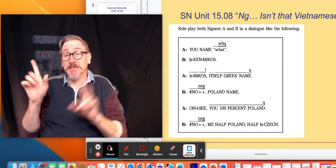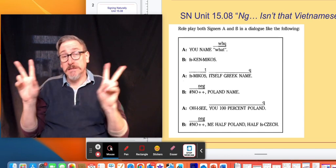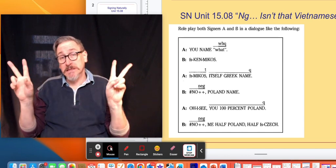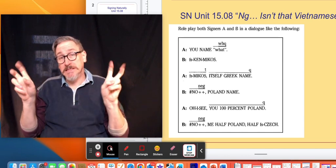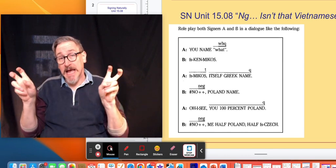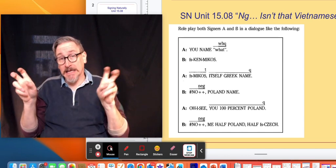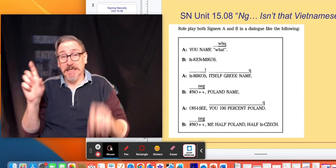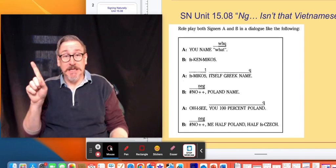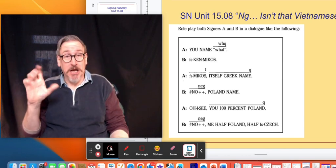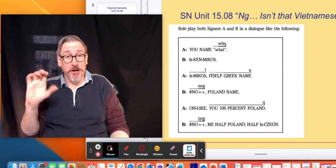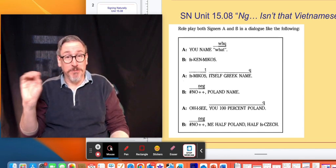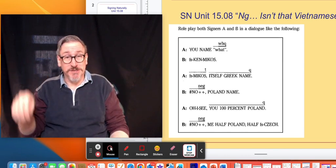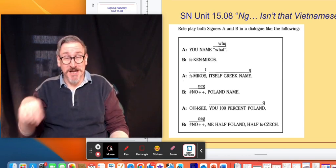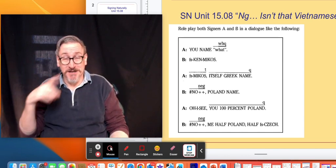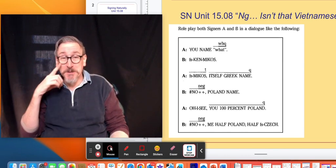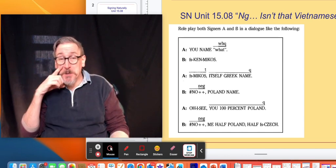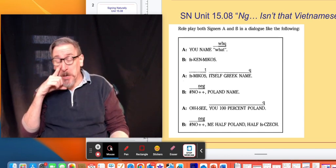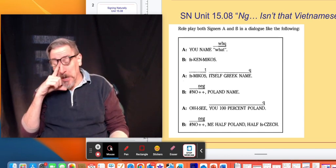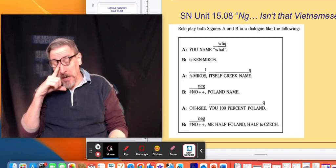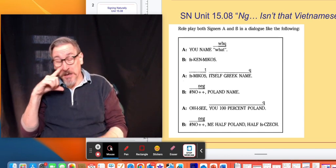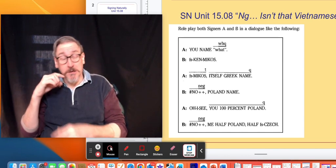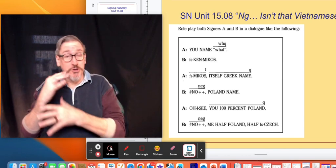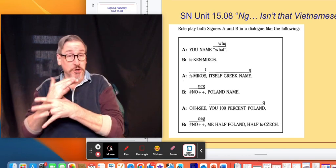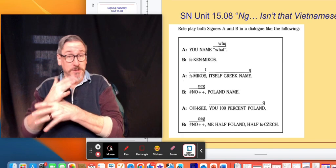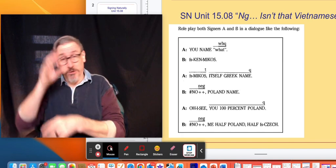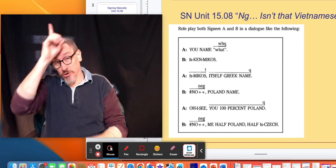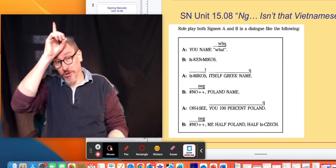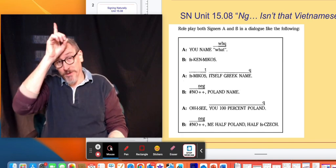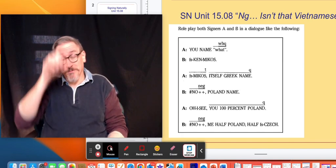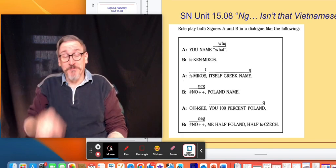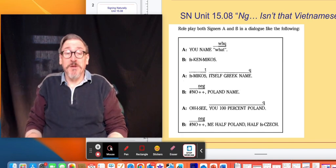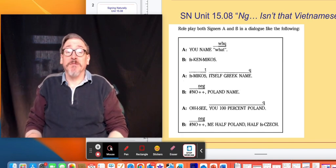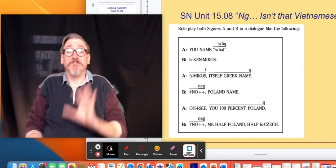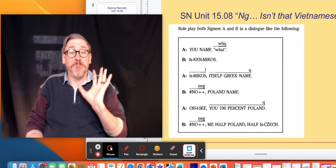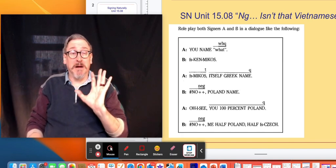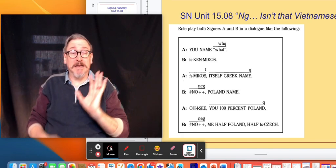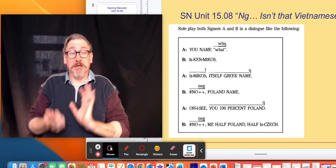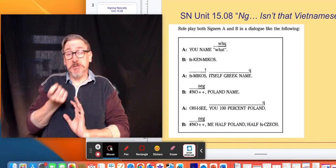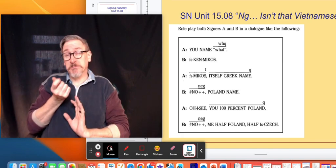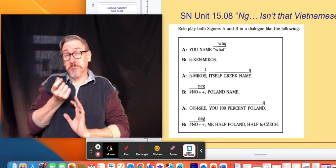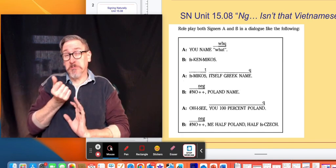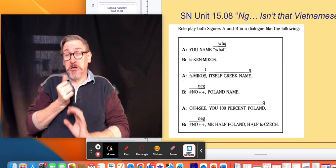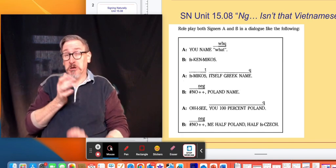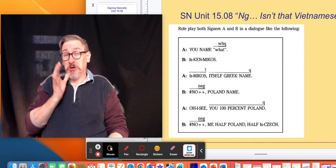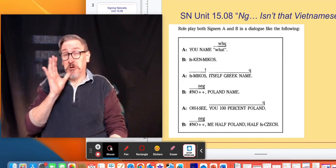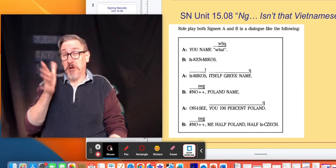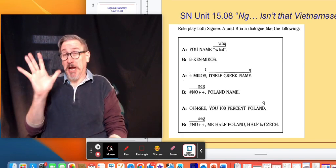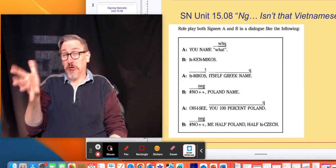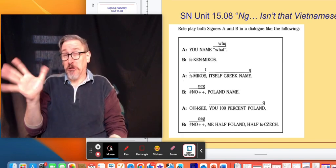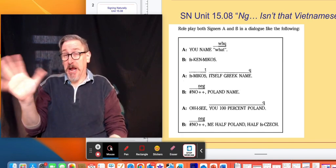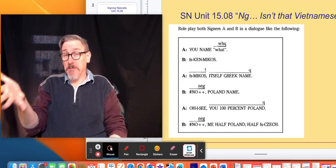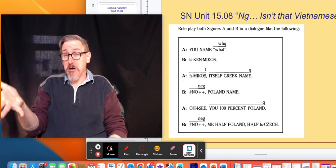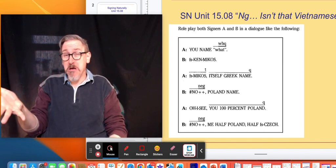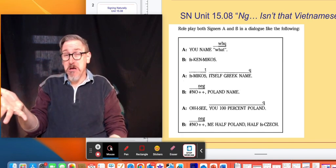He's technically 100% German, but there's